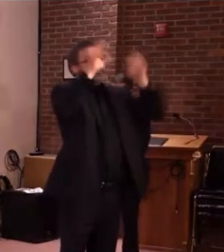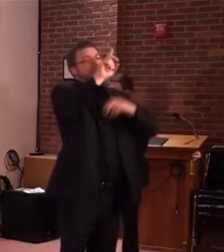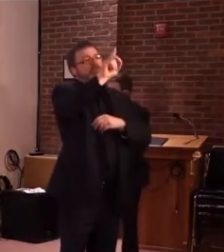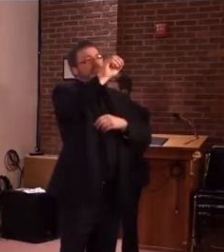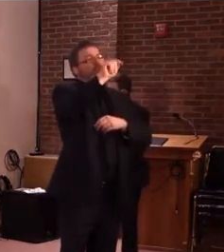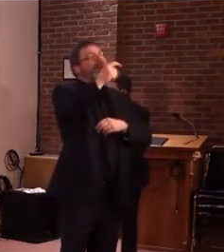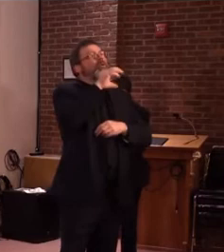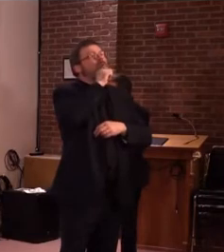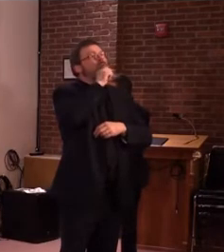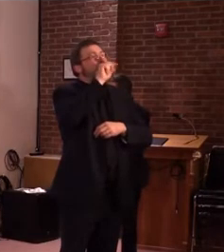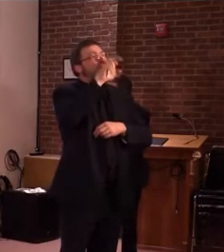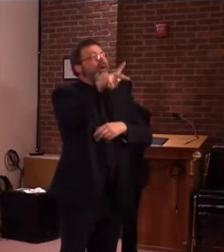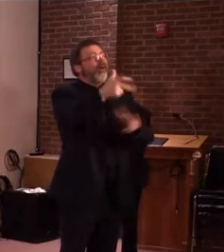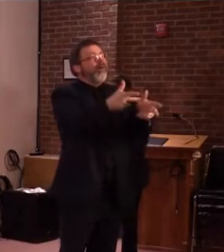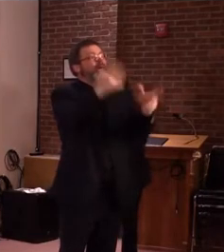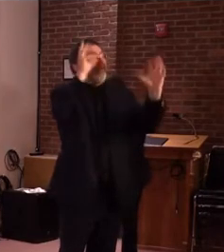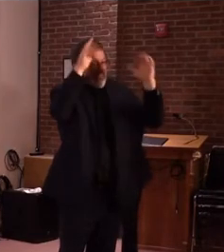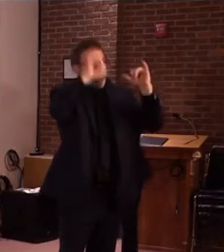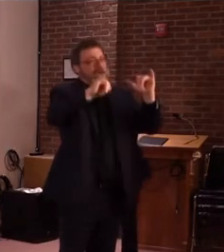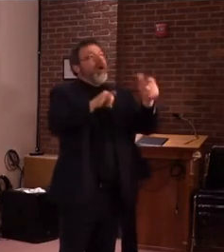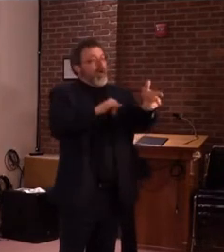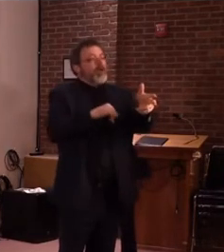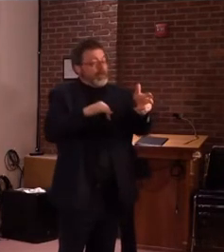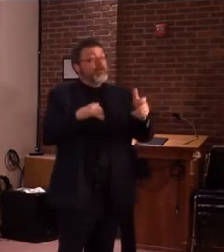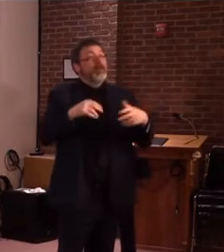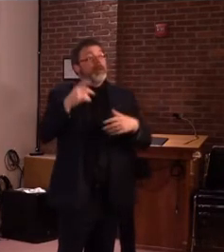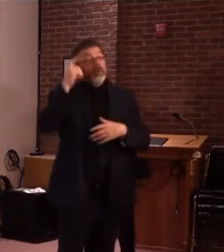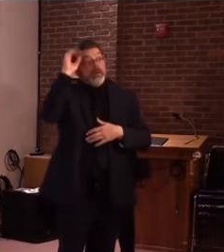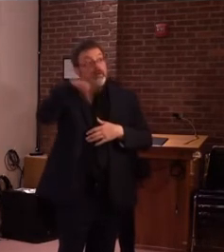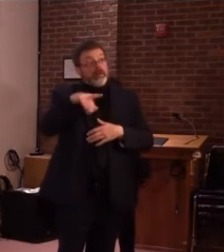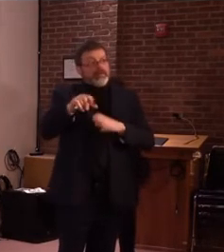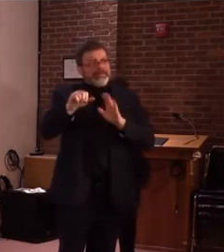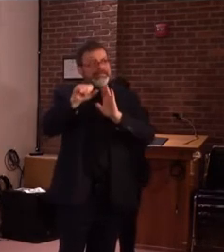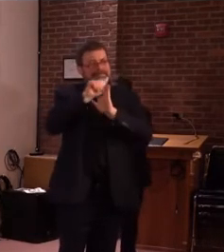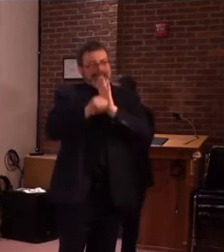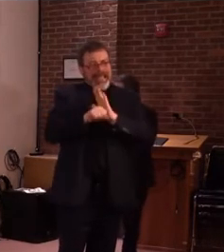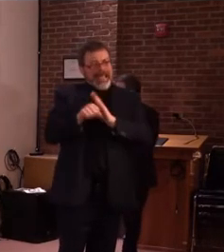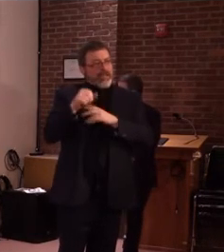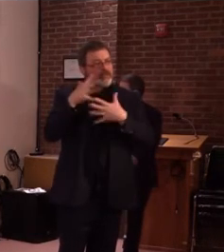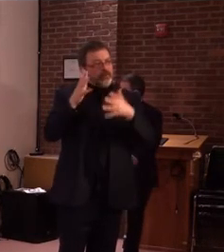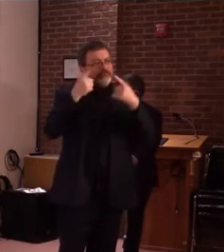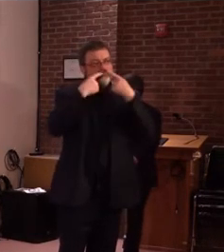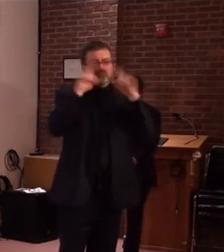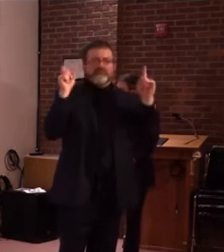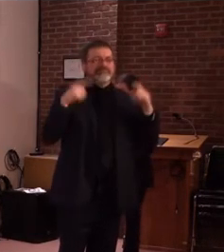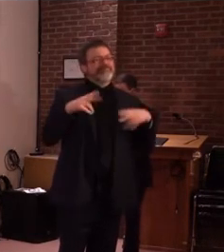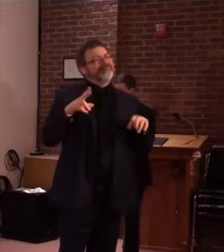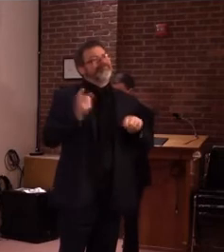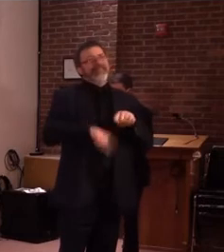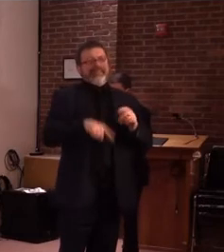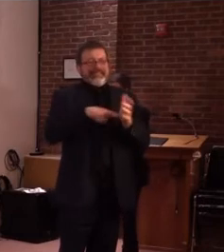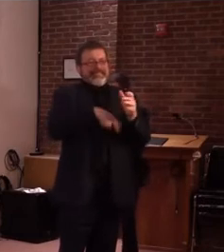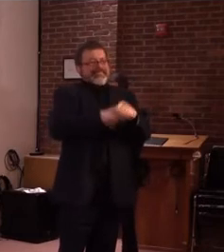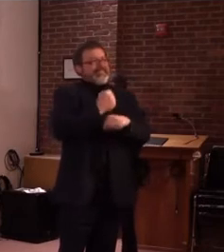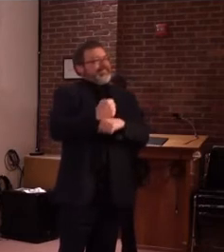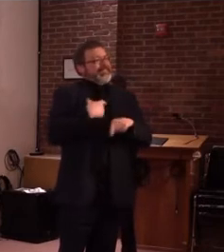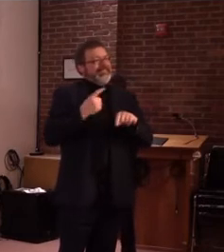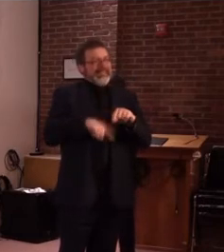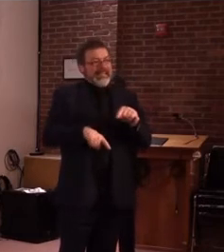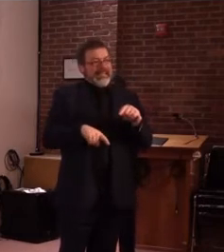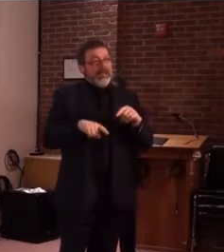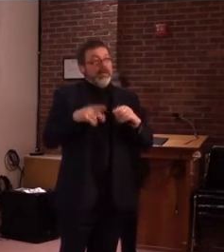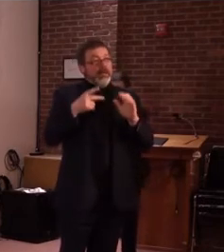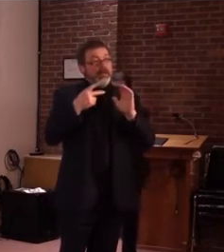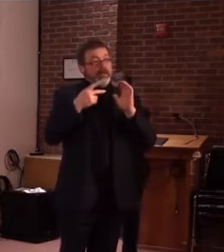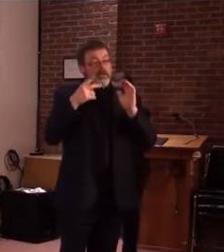providing any sort of escort. Was that at your discretion, or do you have